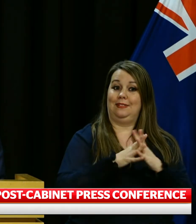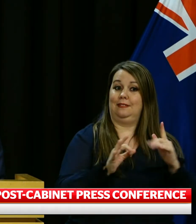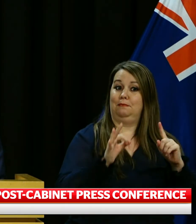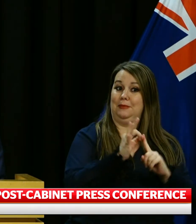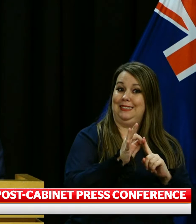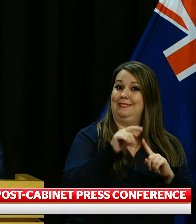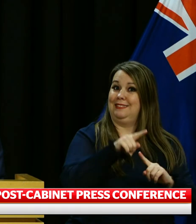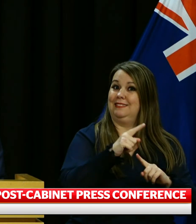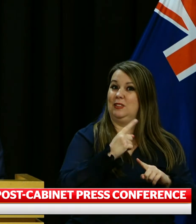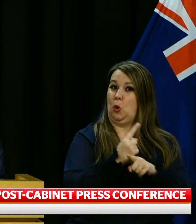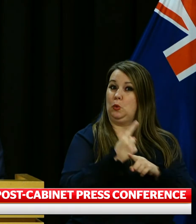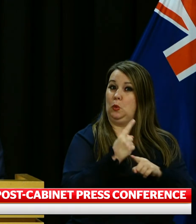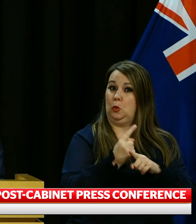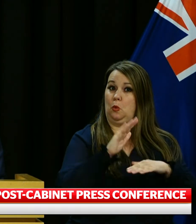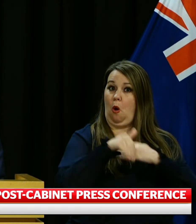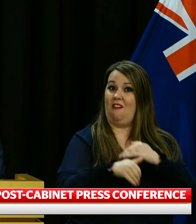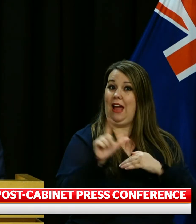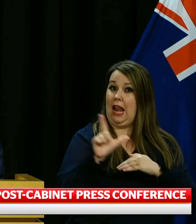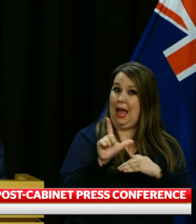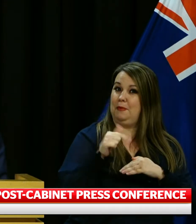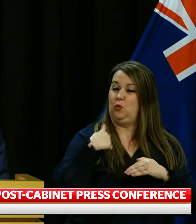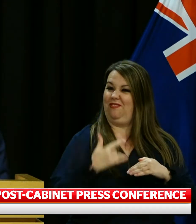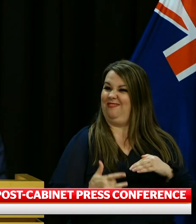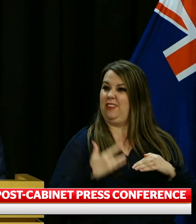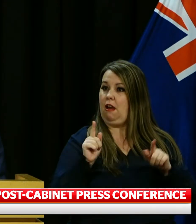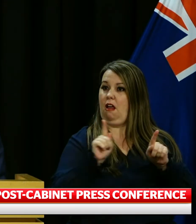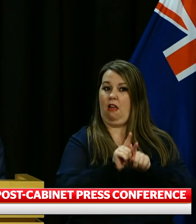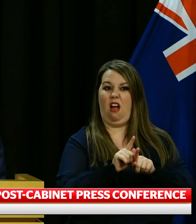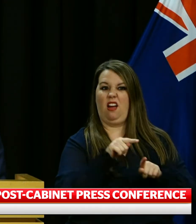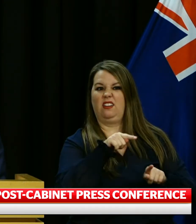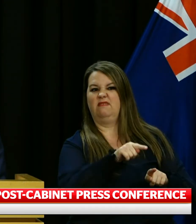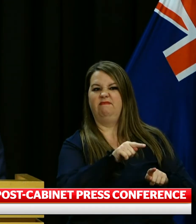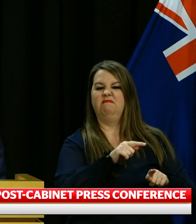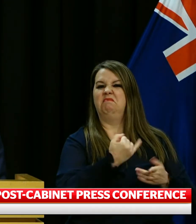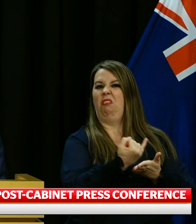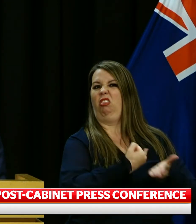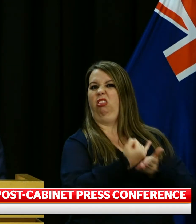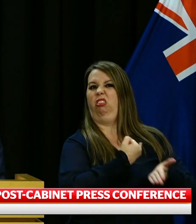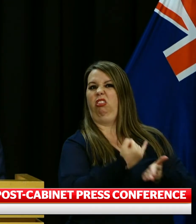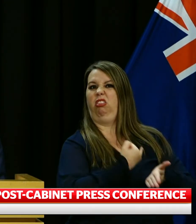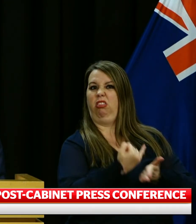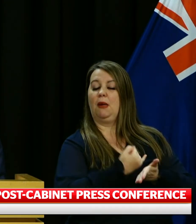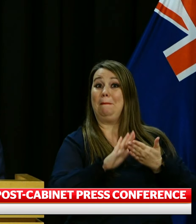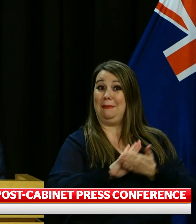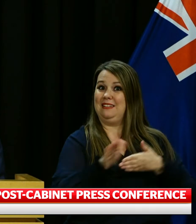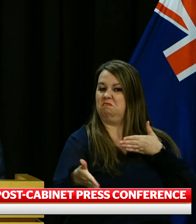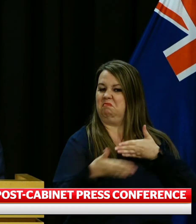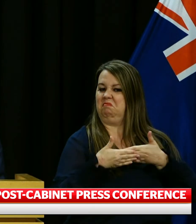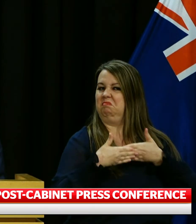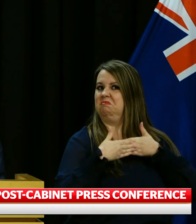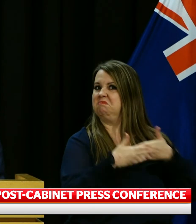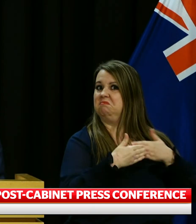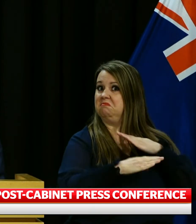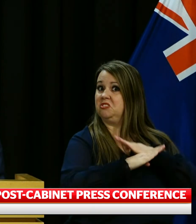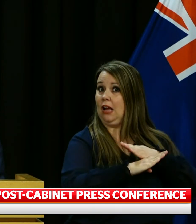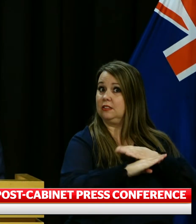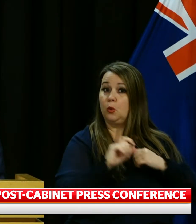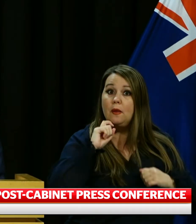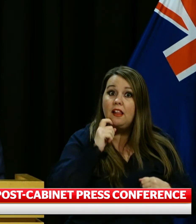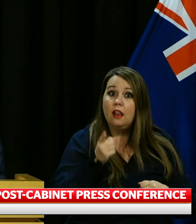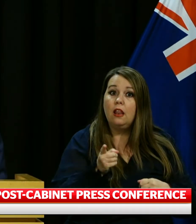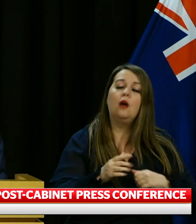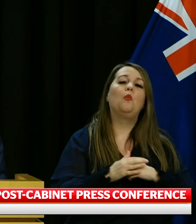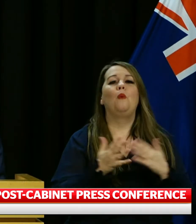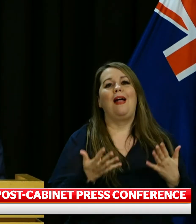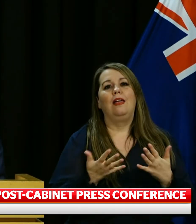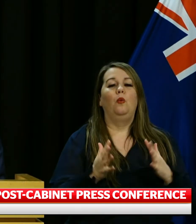First potentially, if they were to be back in the mix? Winston Peters has ruled people out before. I need to work with them after an